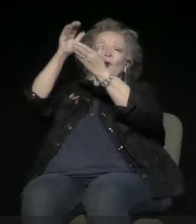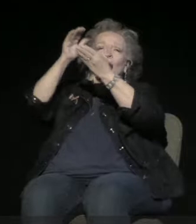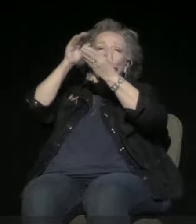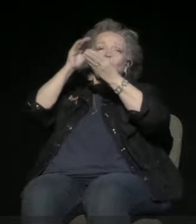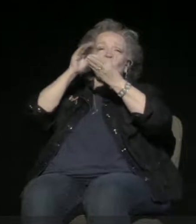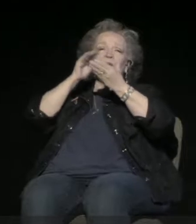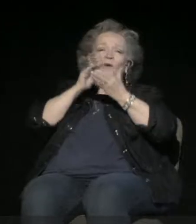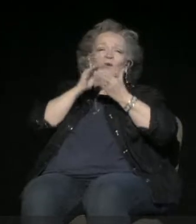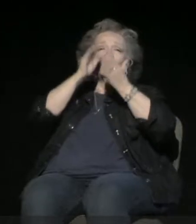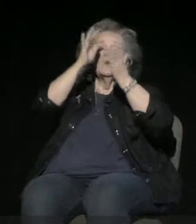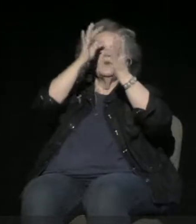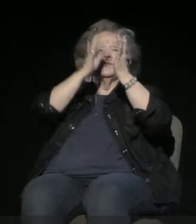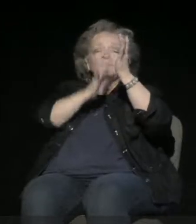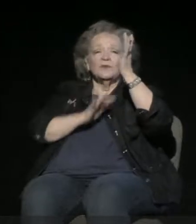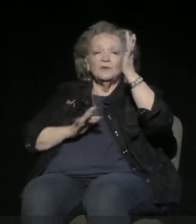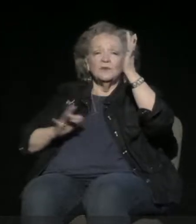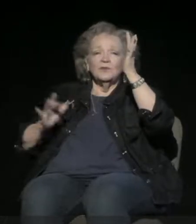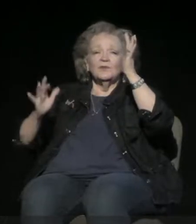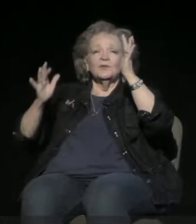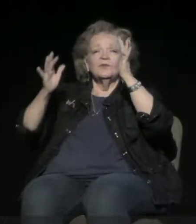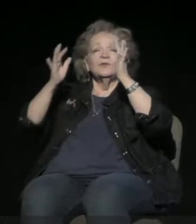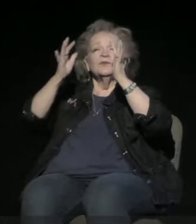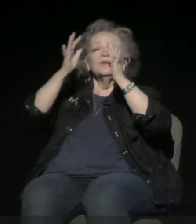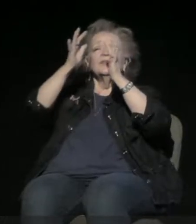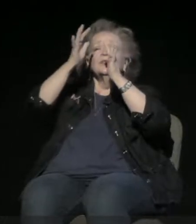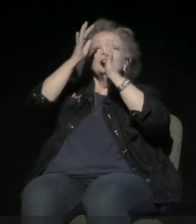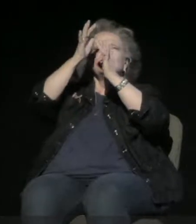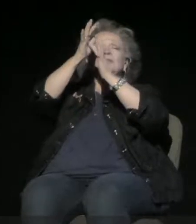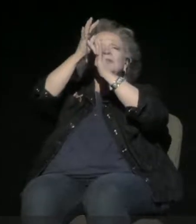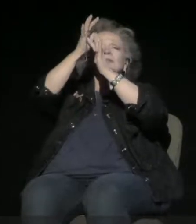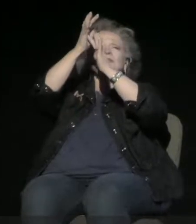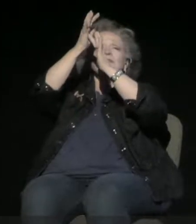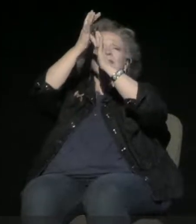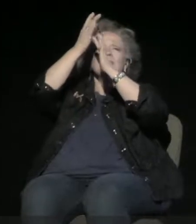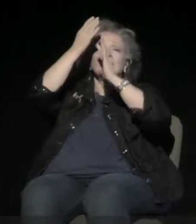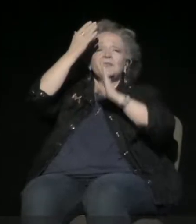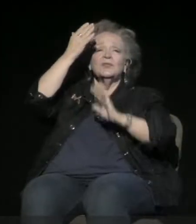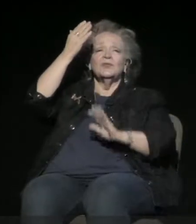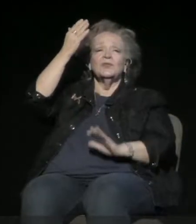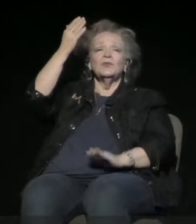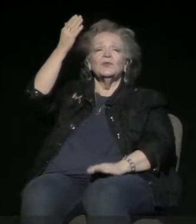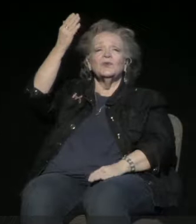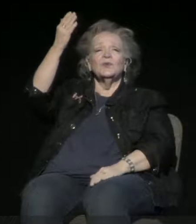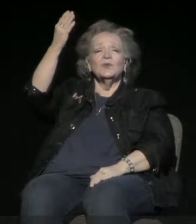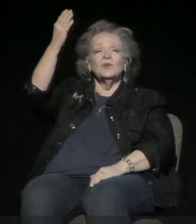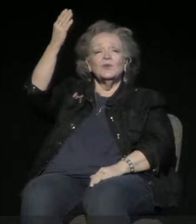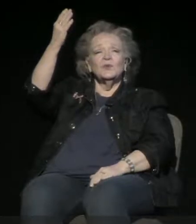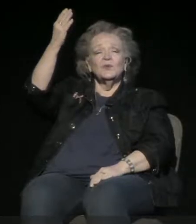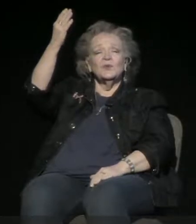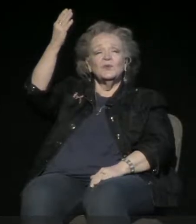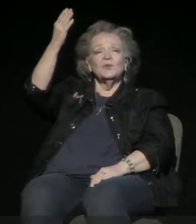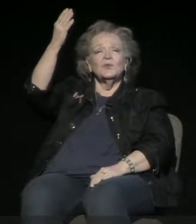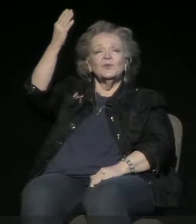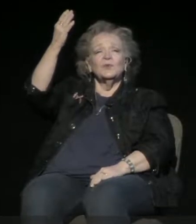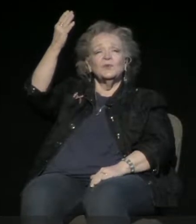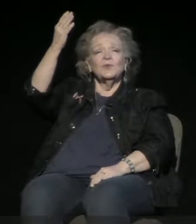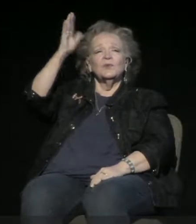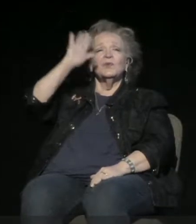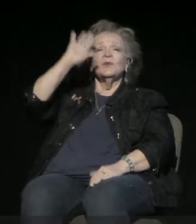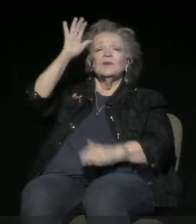all is You. Jesus, Your